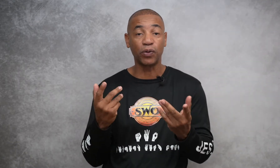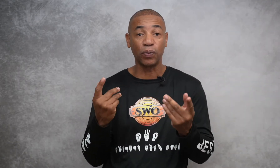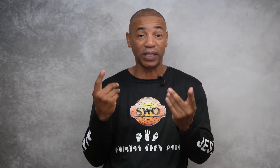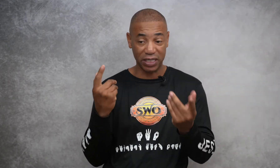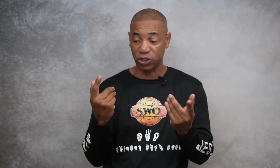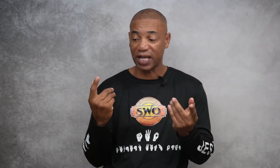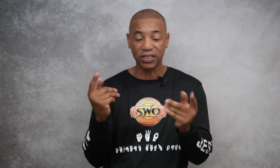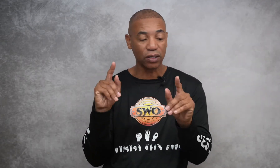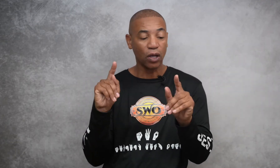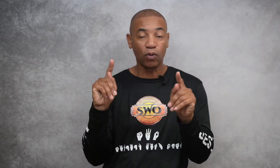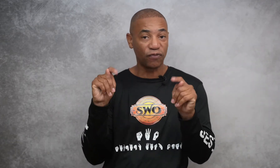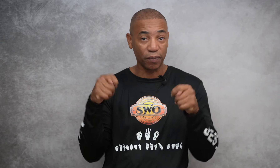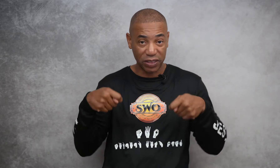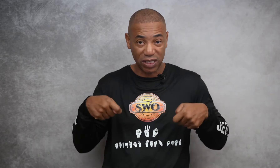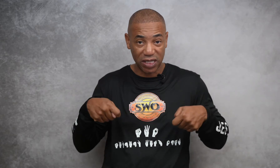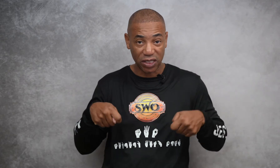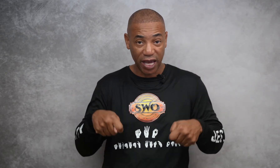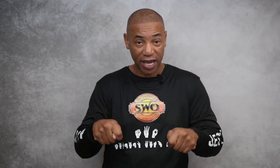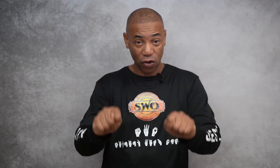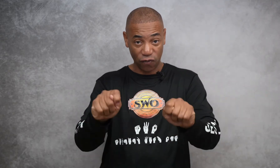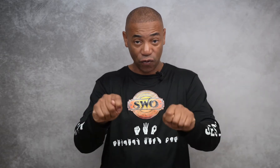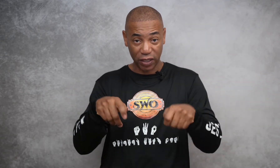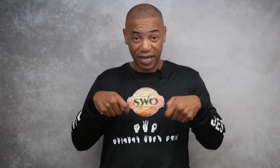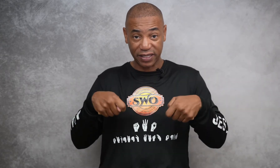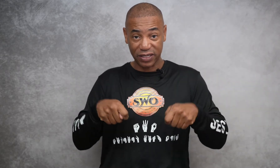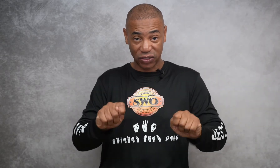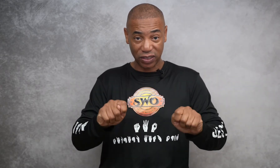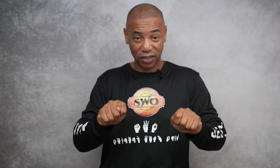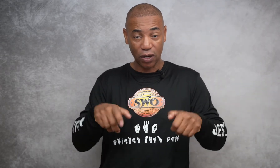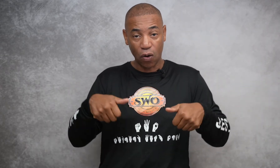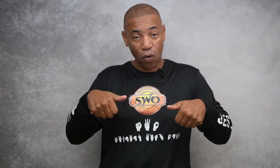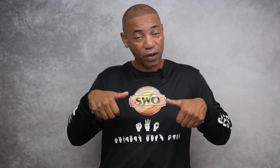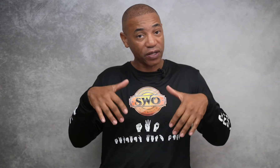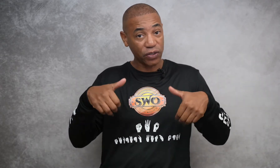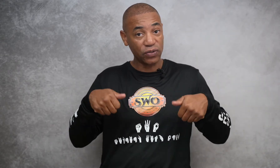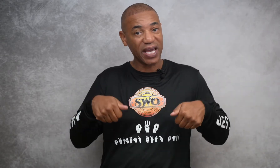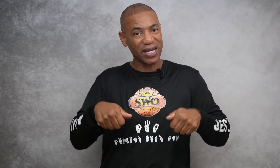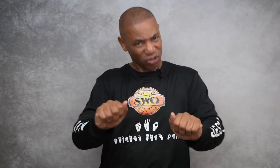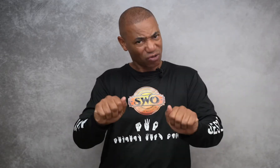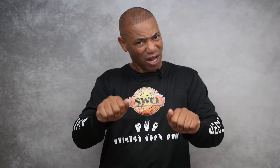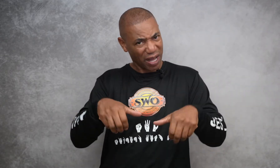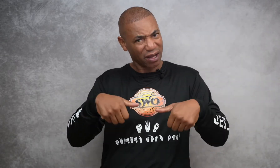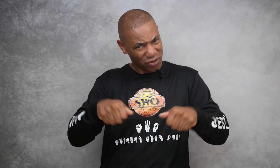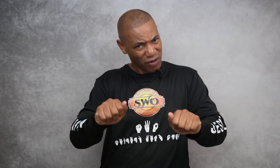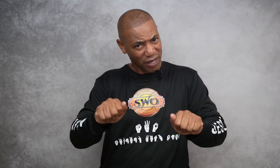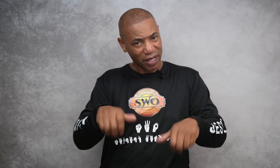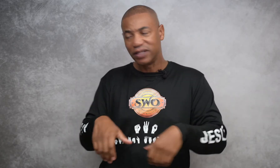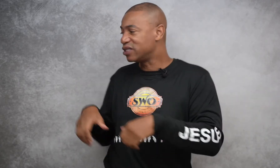will initialize it with forming T's and go forward like this, or they'll use A's. This is it